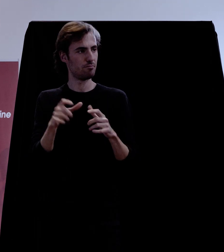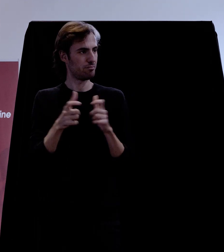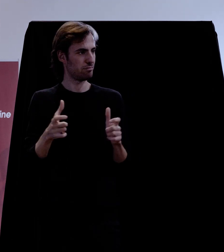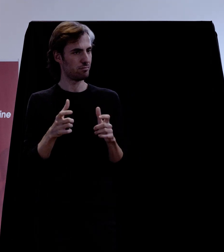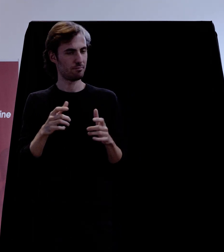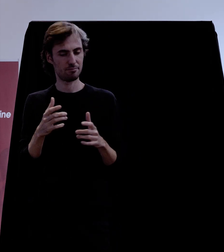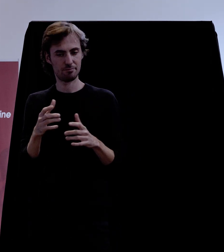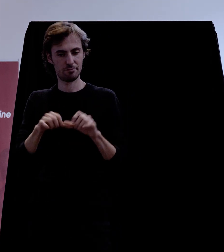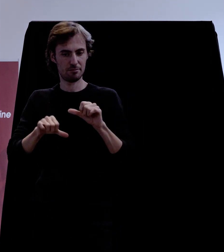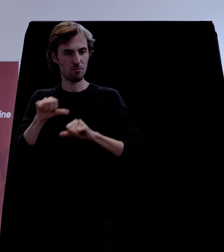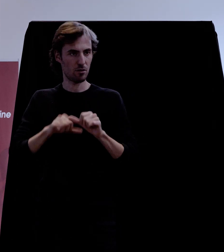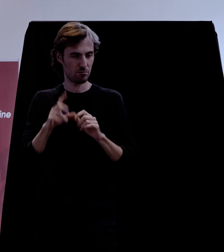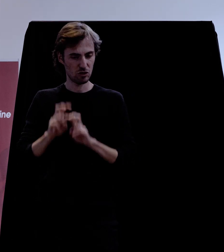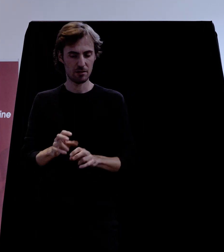know.